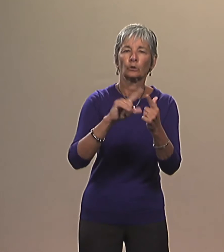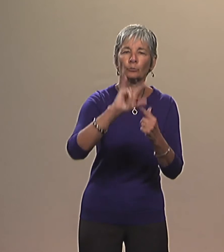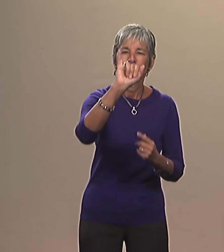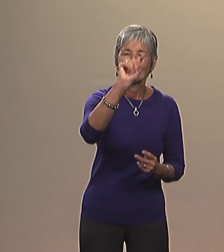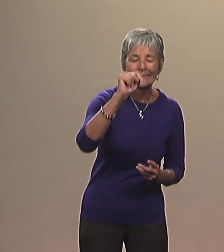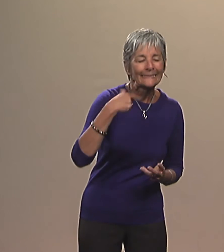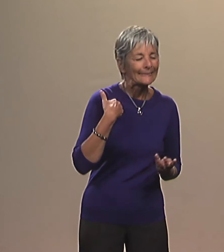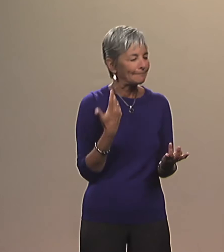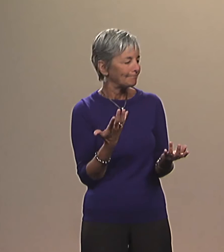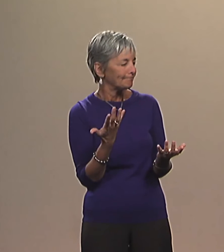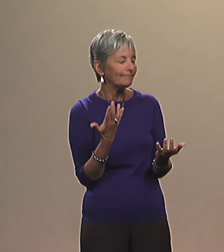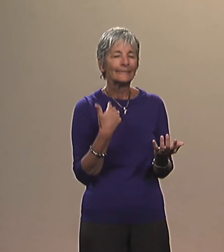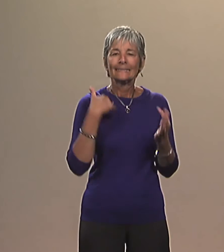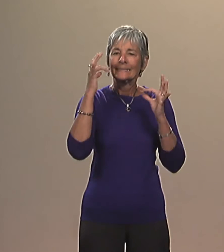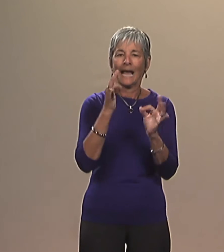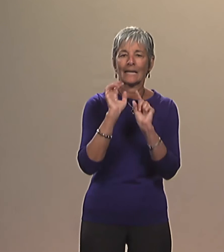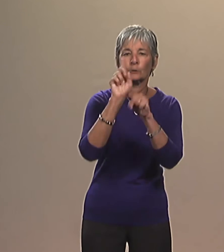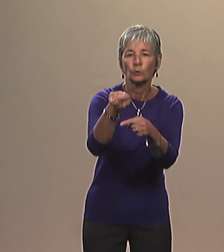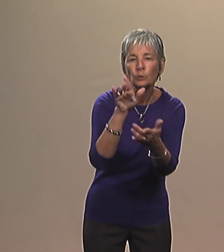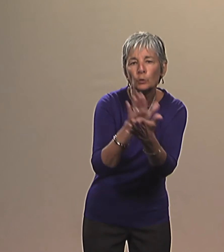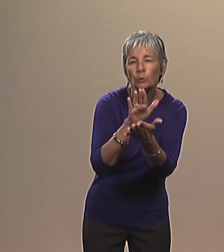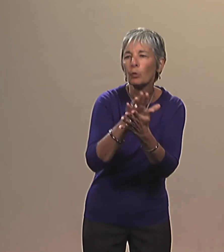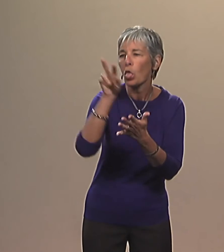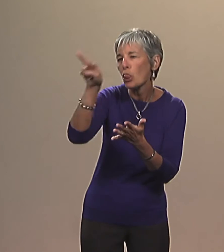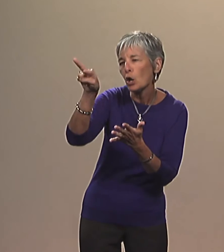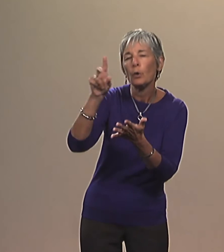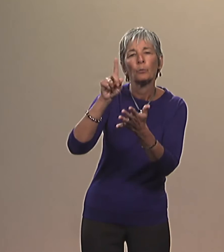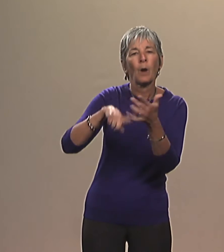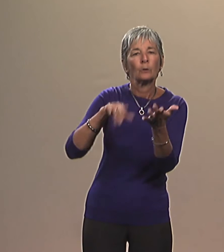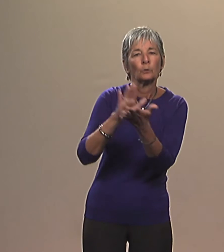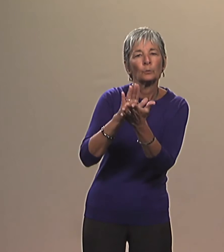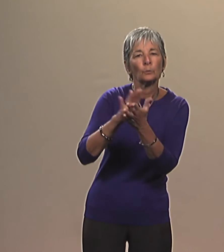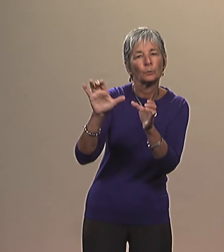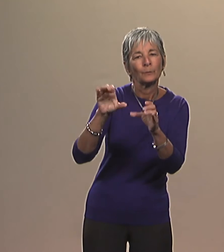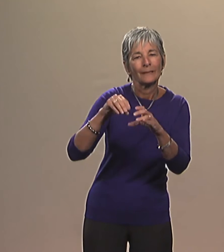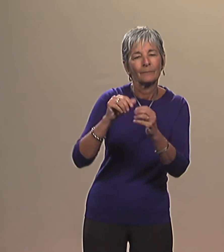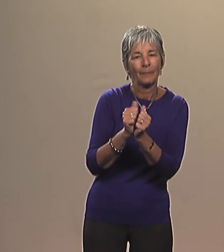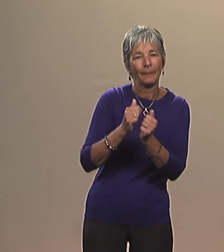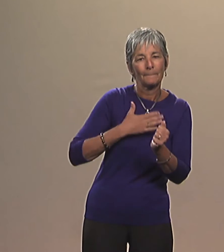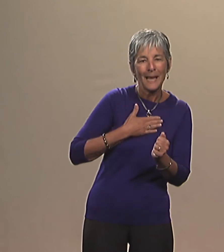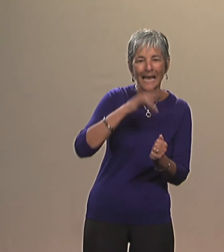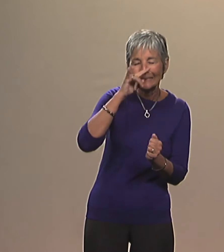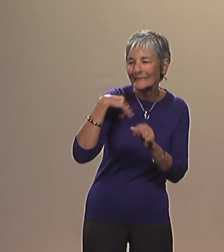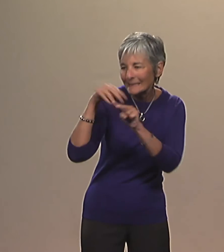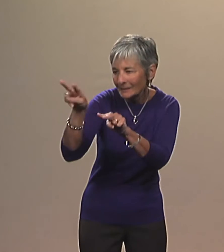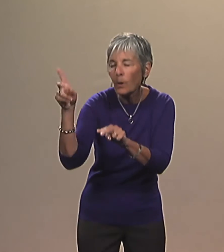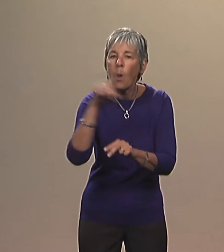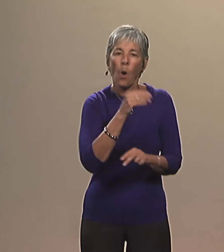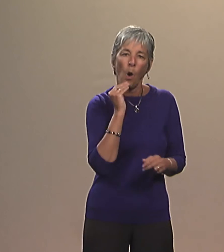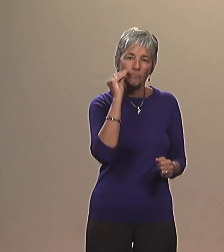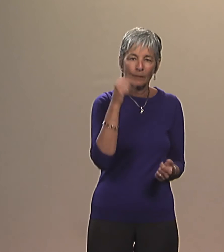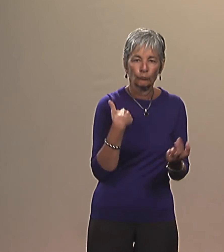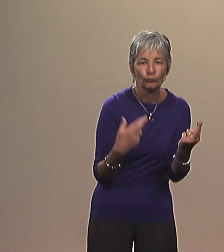that. So I decided to go to the school and watch what the school was doing with my child, and then reinforce that at